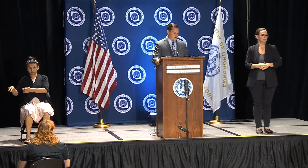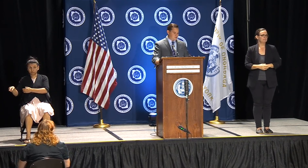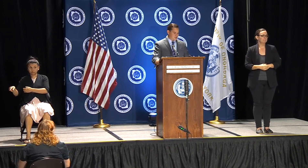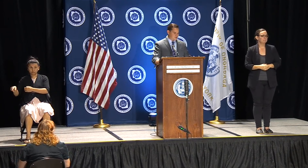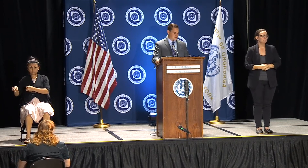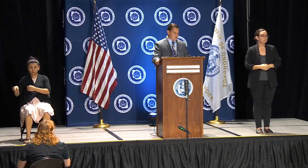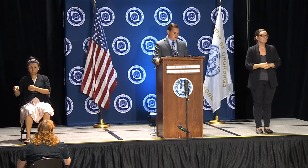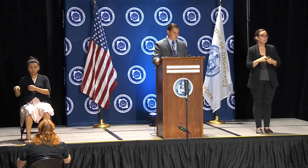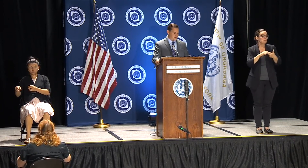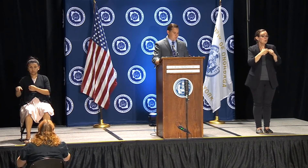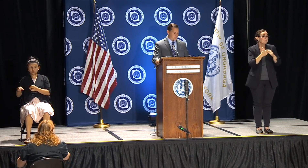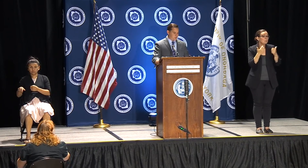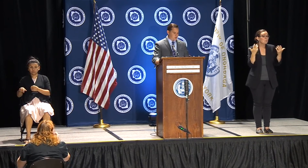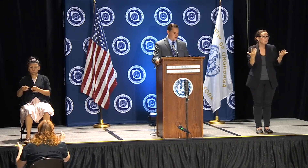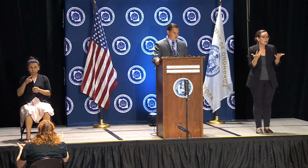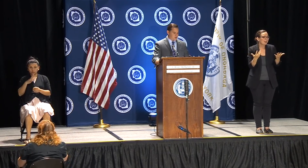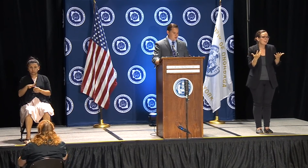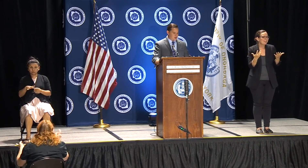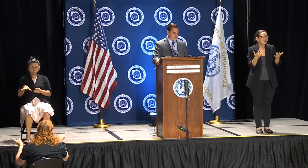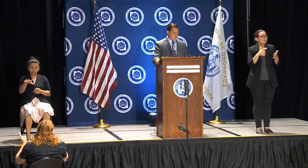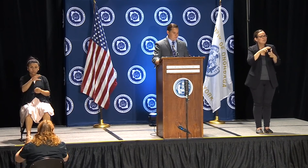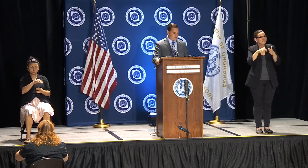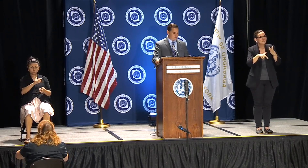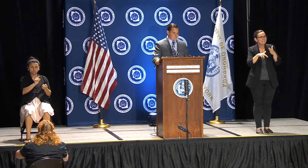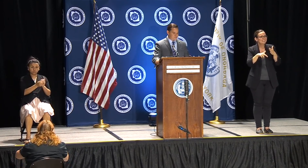And everything's changed a little bit too to that point with